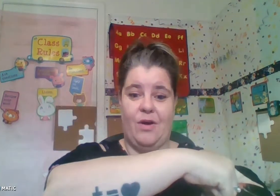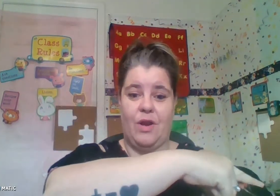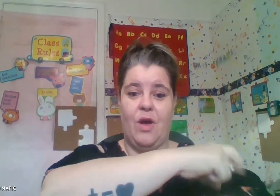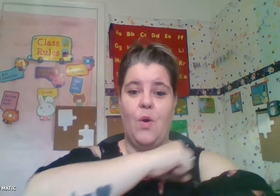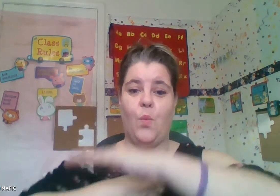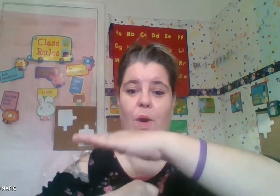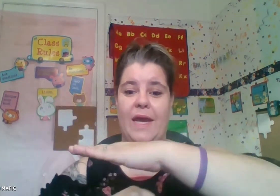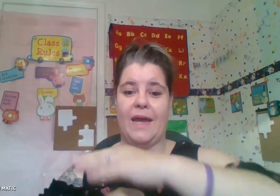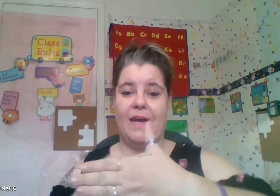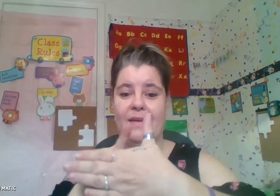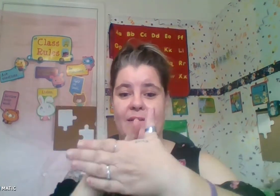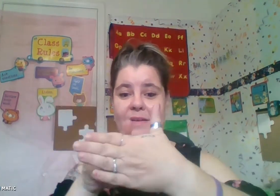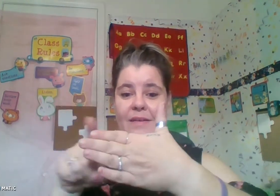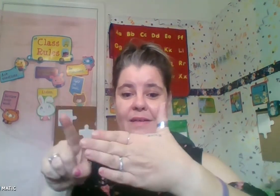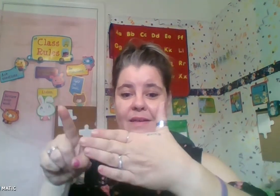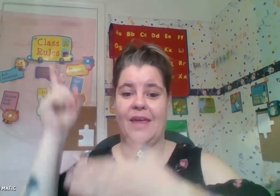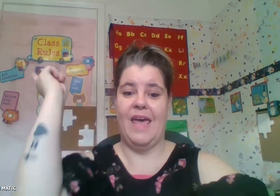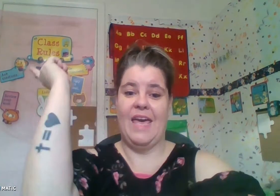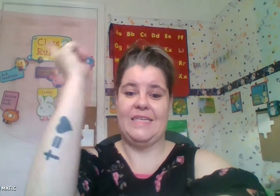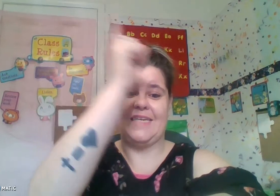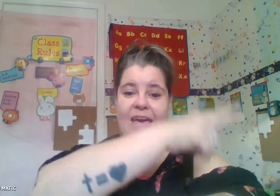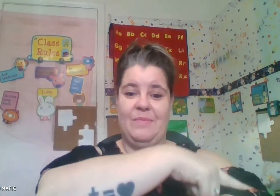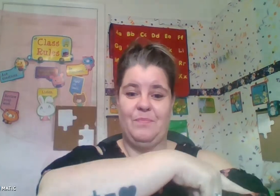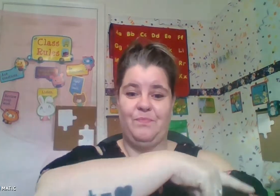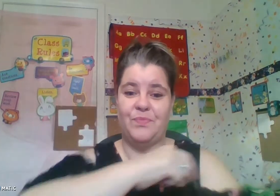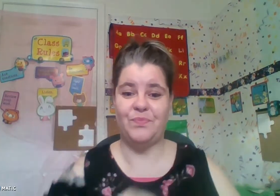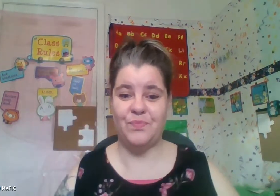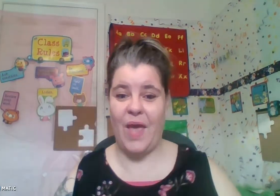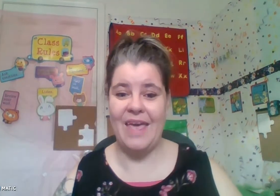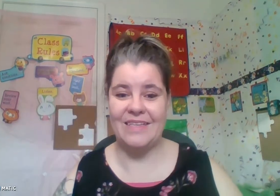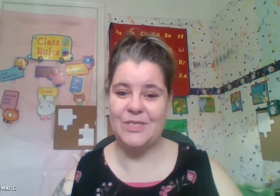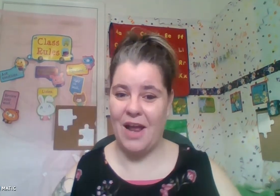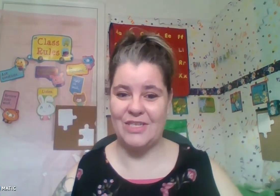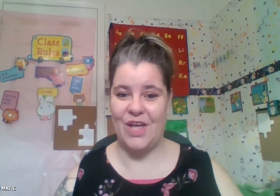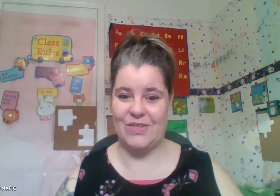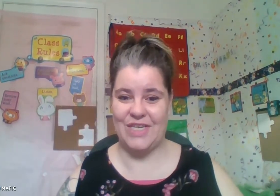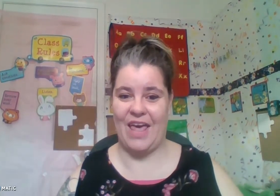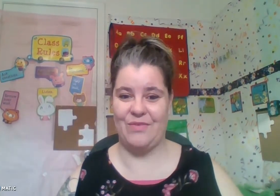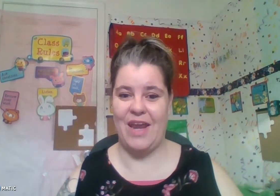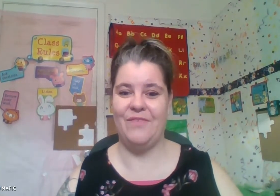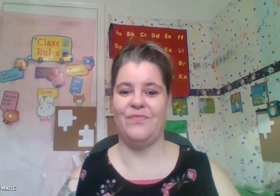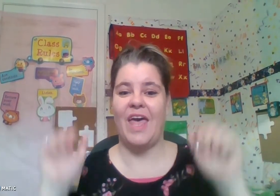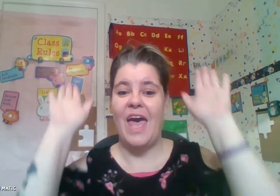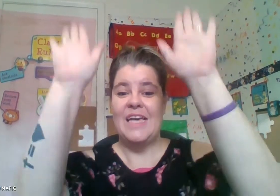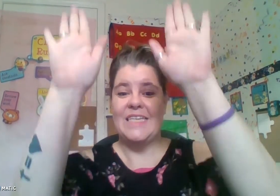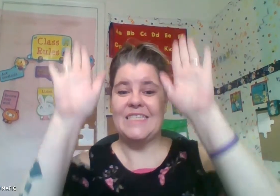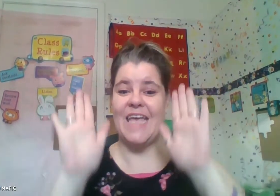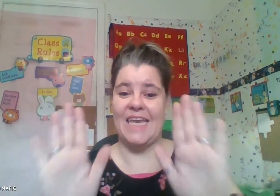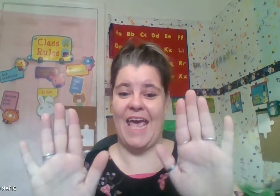down. Week. Day. Okay, let's practice all those together. Ready?